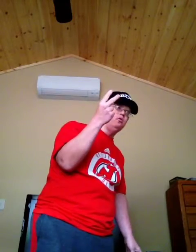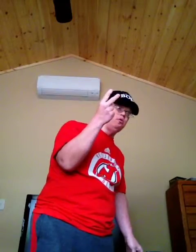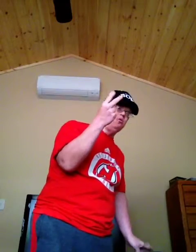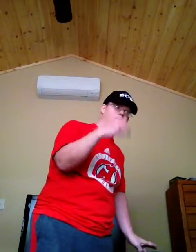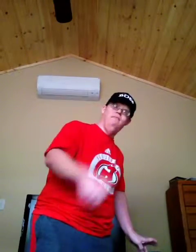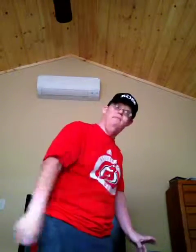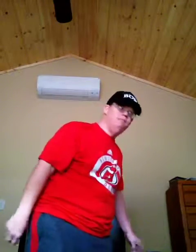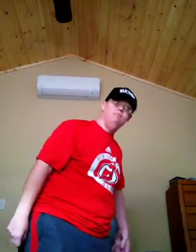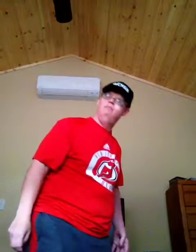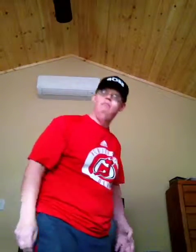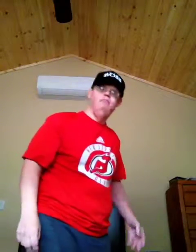Sambucas.